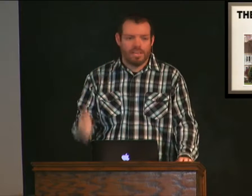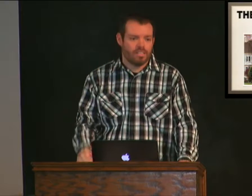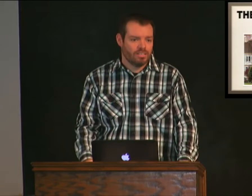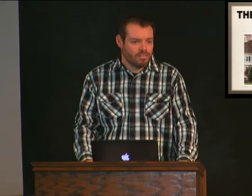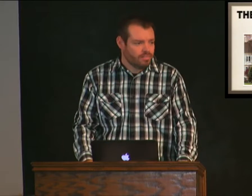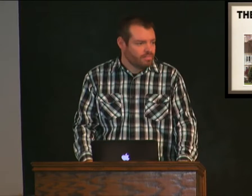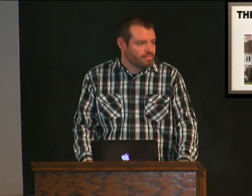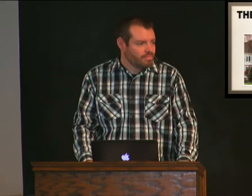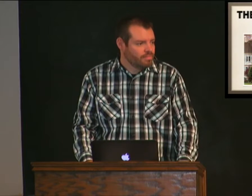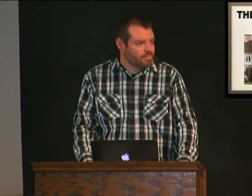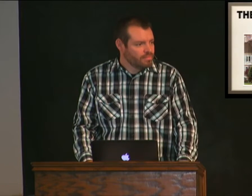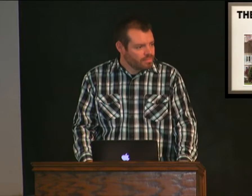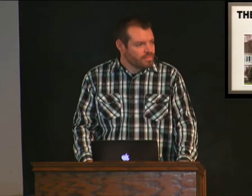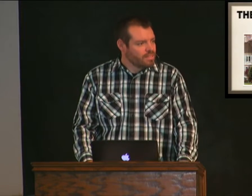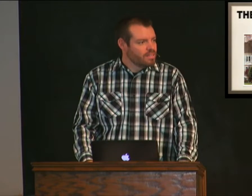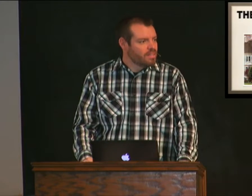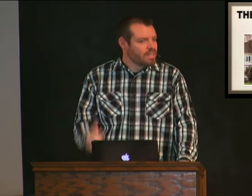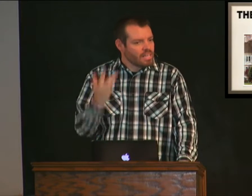serve Him better.